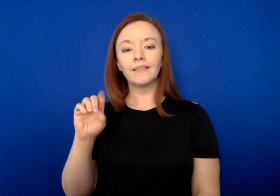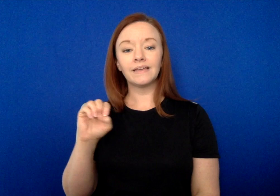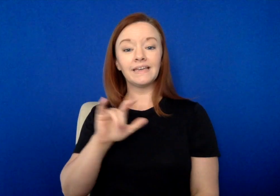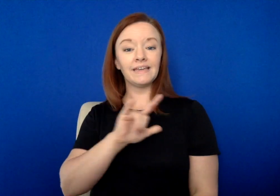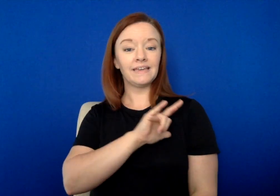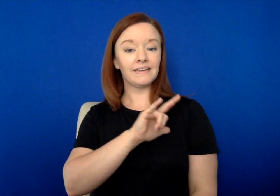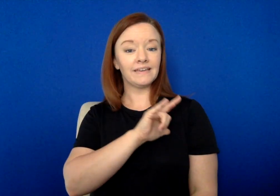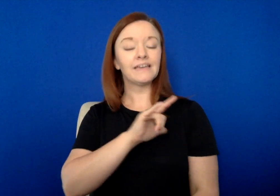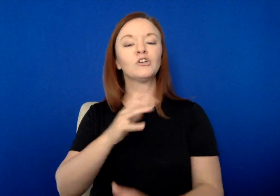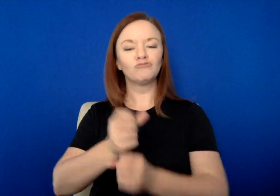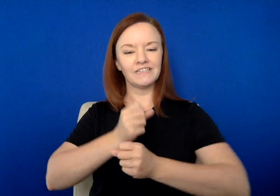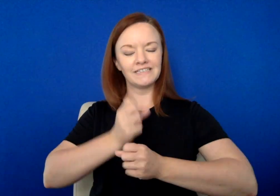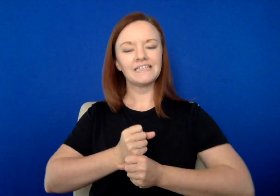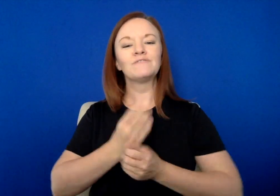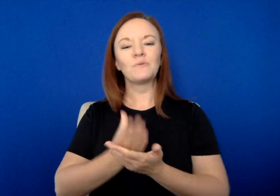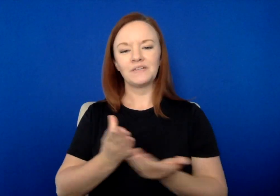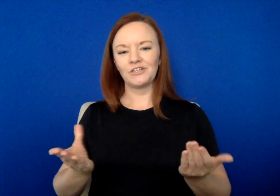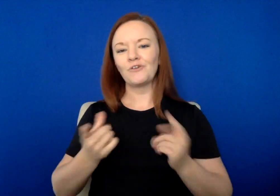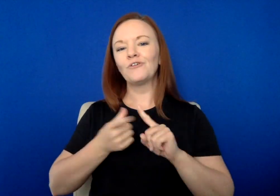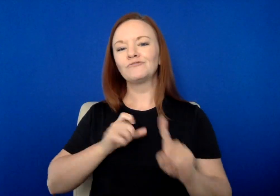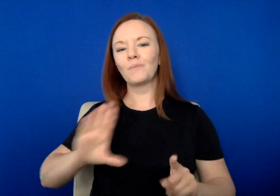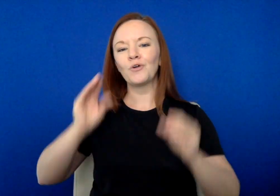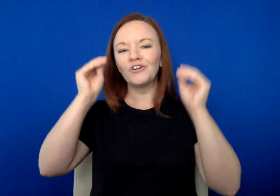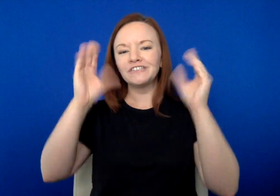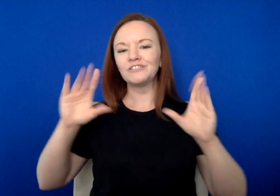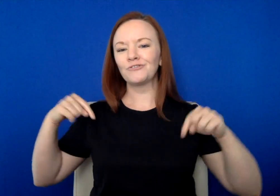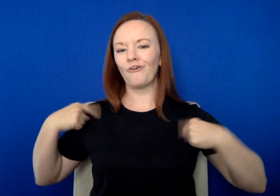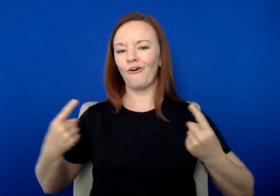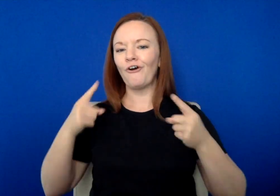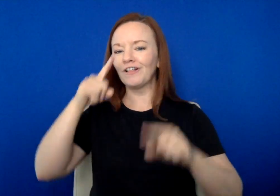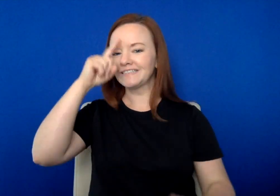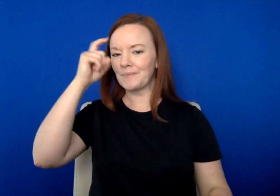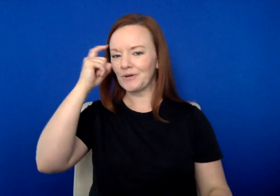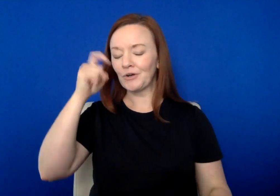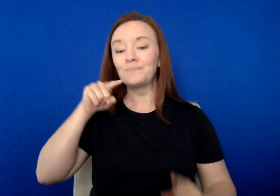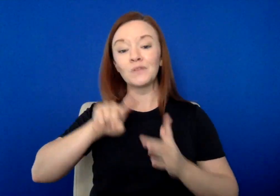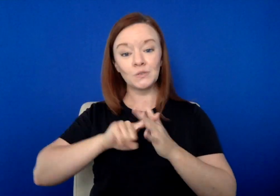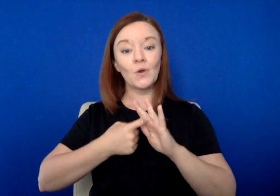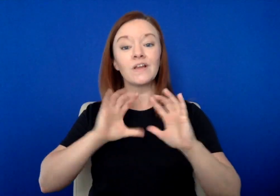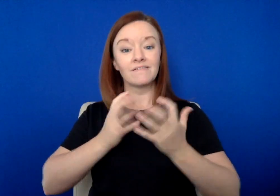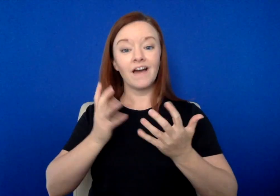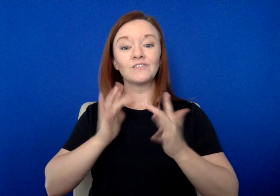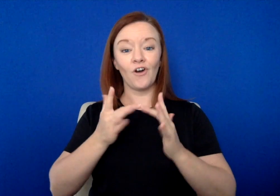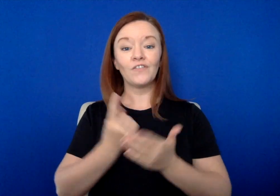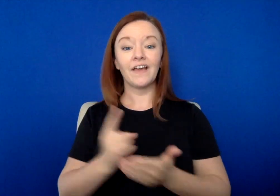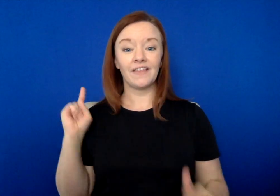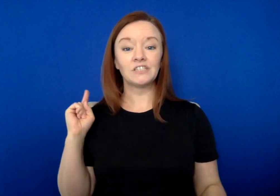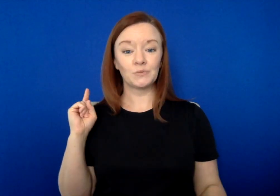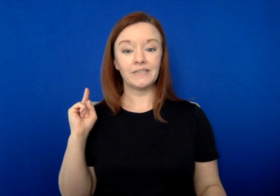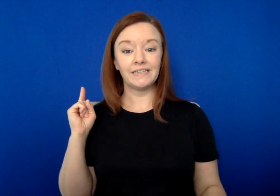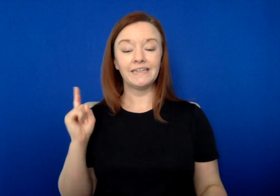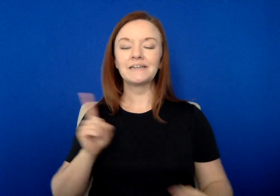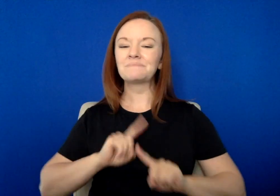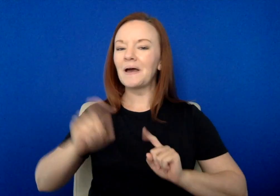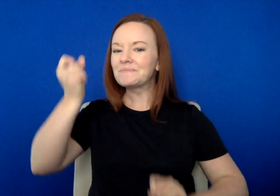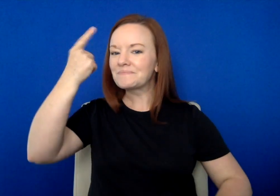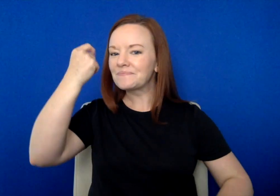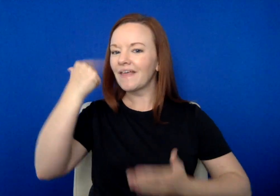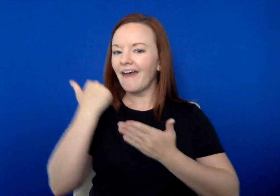from her teacher at the Phoenix Day School for the Deaf all summer. She started class online last week. It helps that she knows and